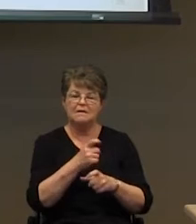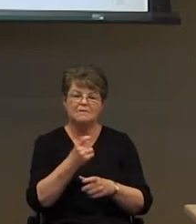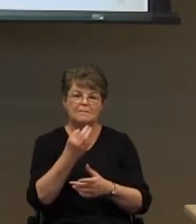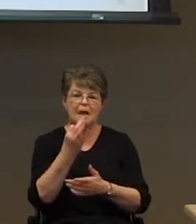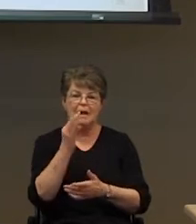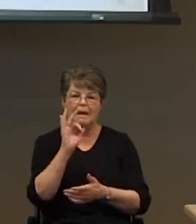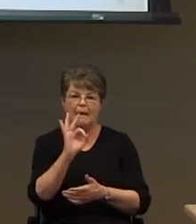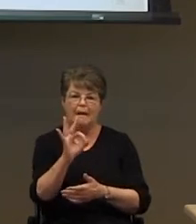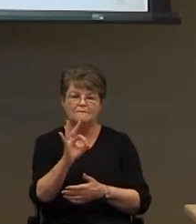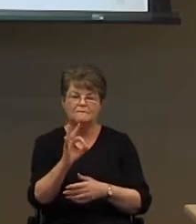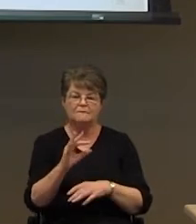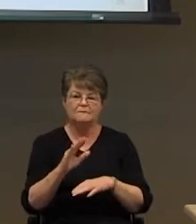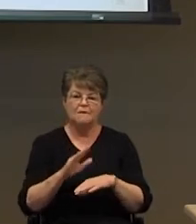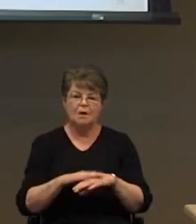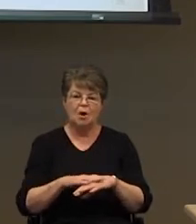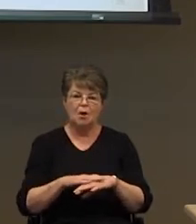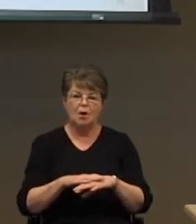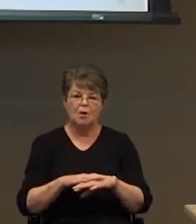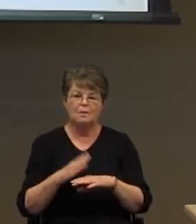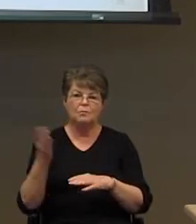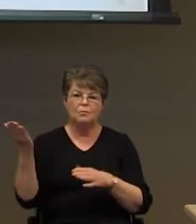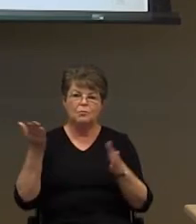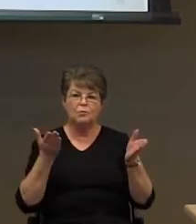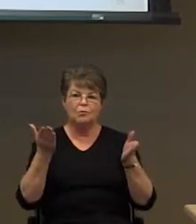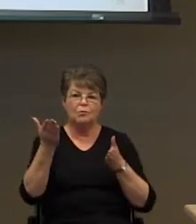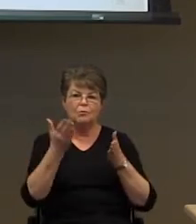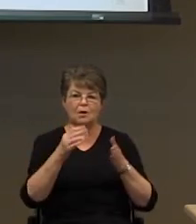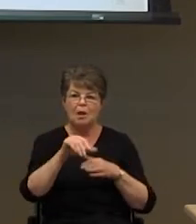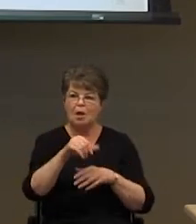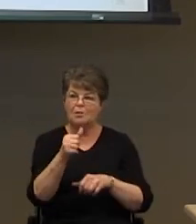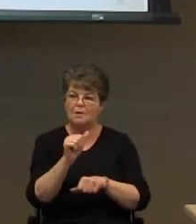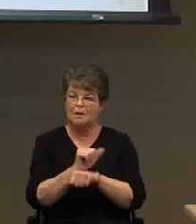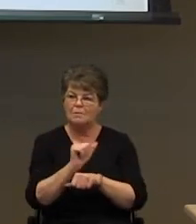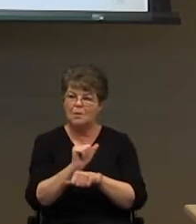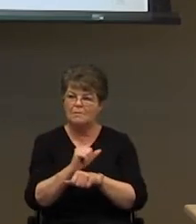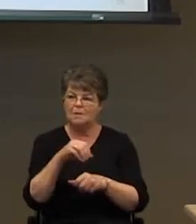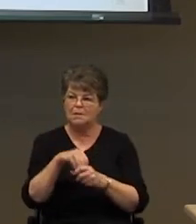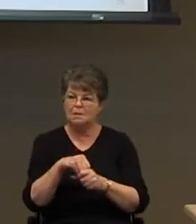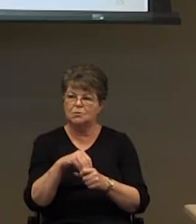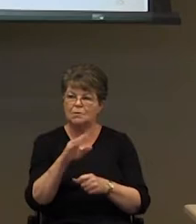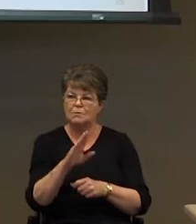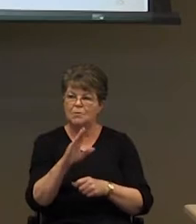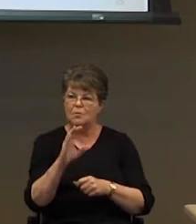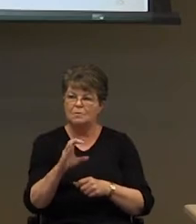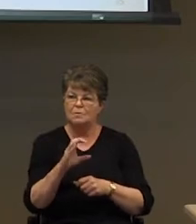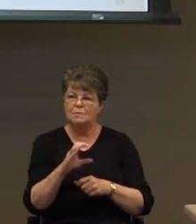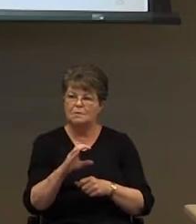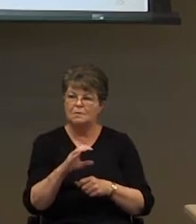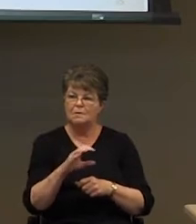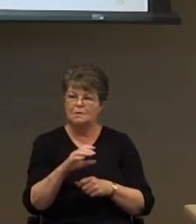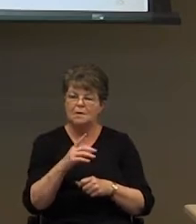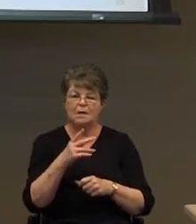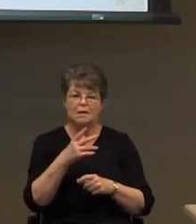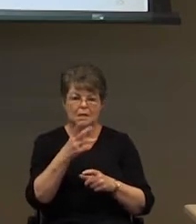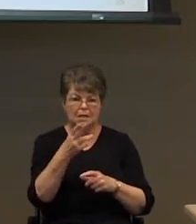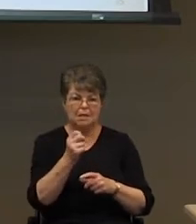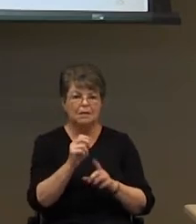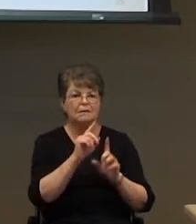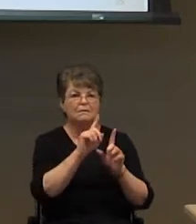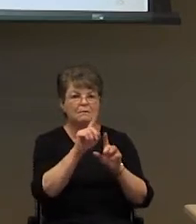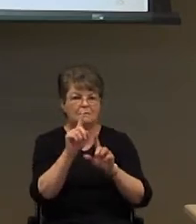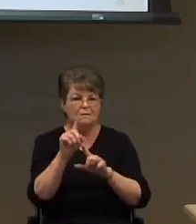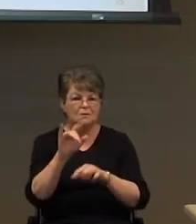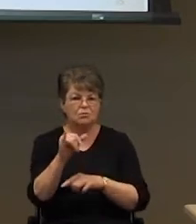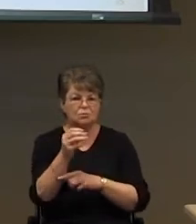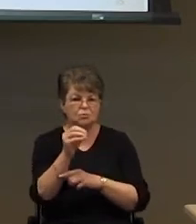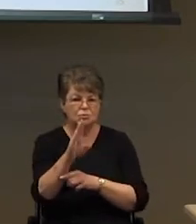on bringing other involvement into Ball County. You know, he attends job fairs, but I've attended